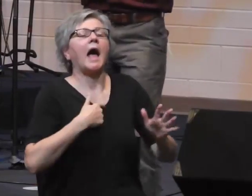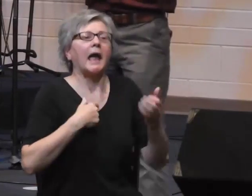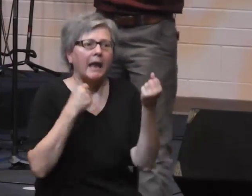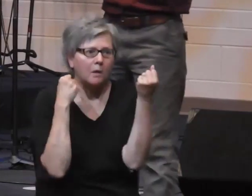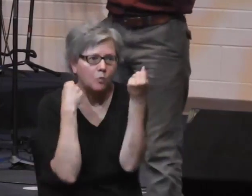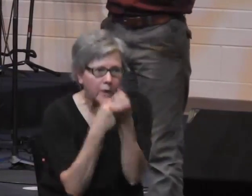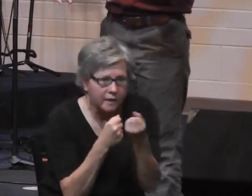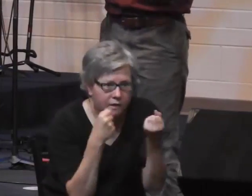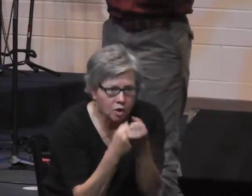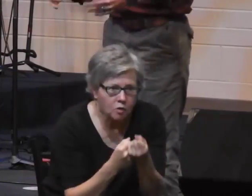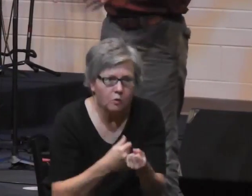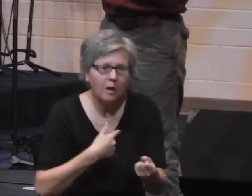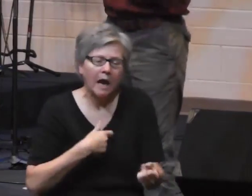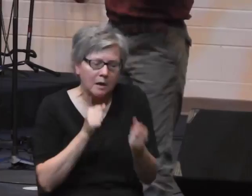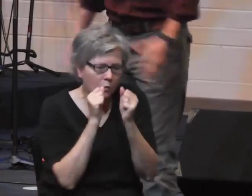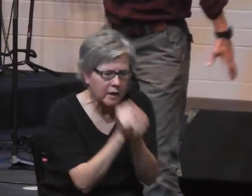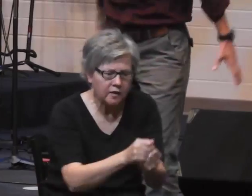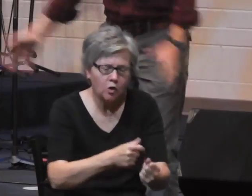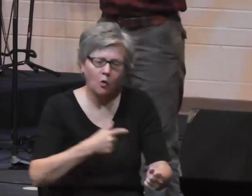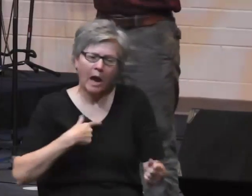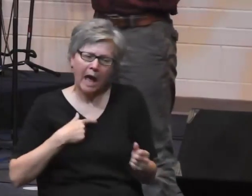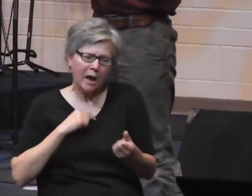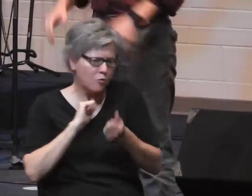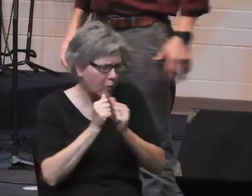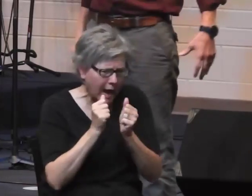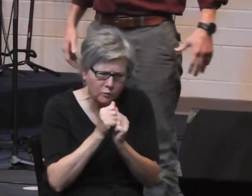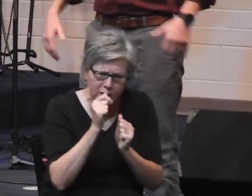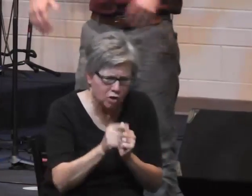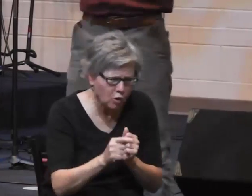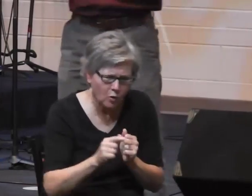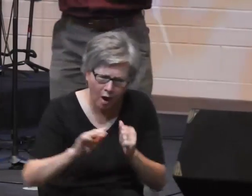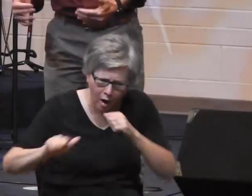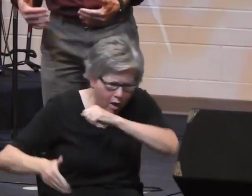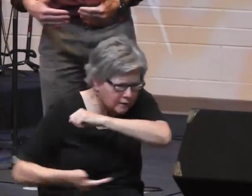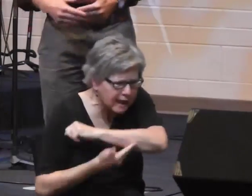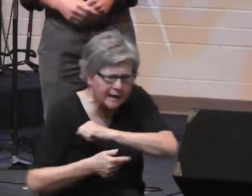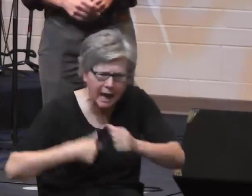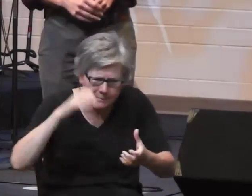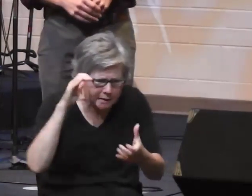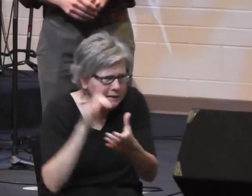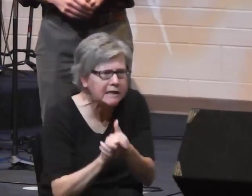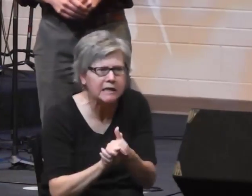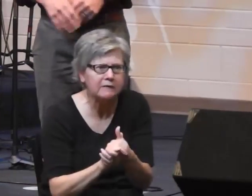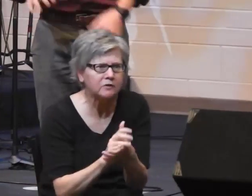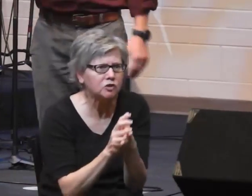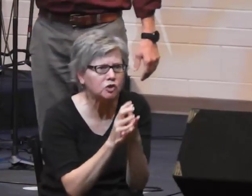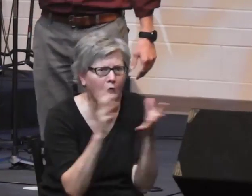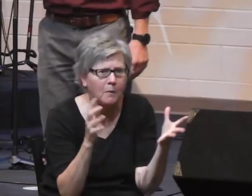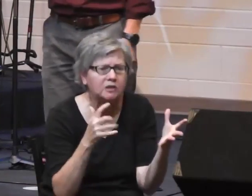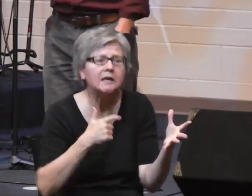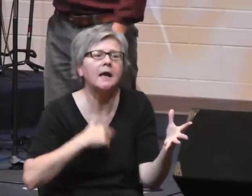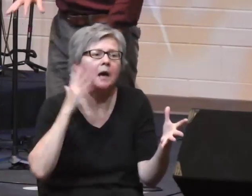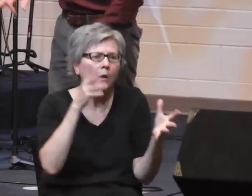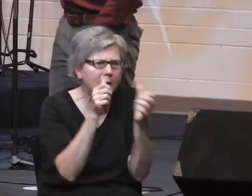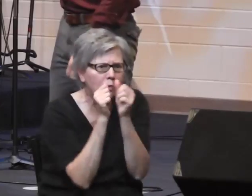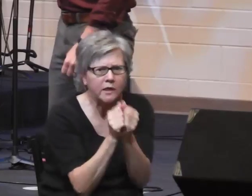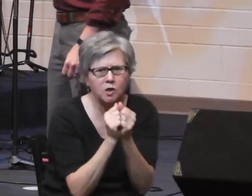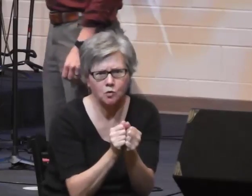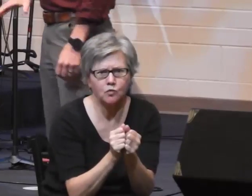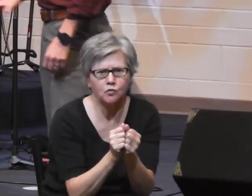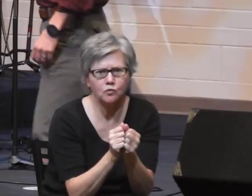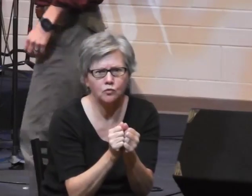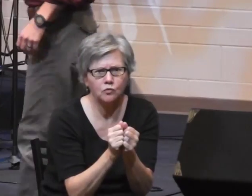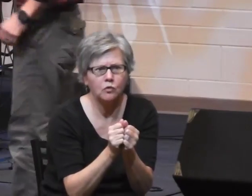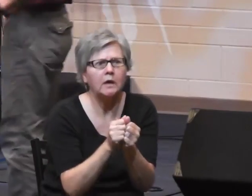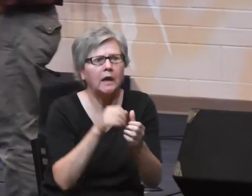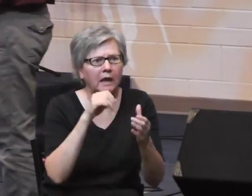I just ran with you overnight and I am cheering like crazy to get you across the finish line. I believe in this so much that I am going to be with